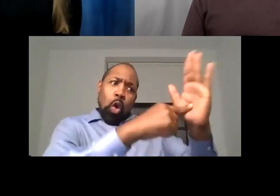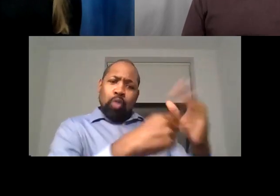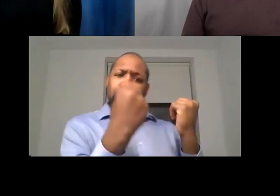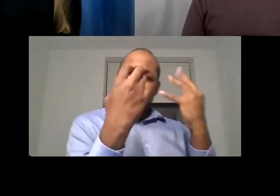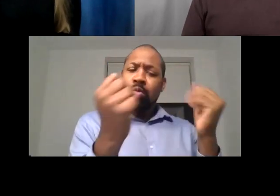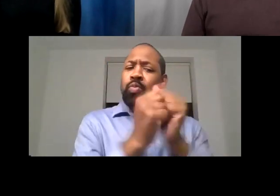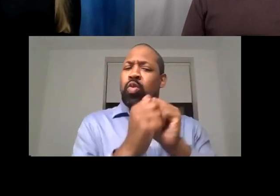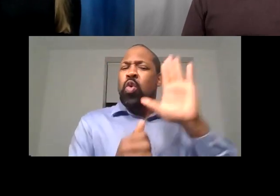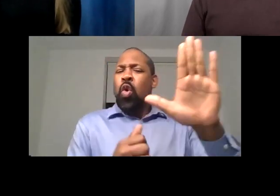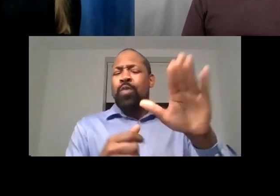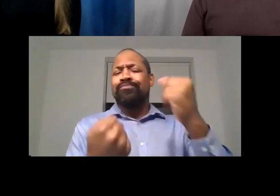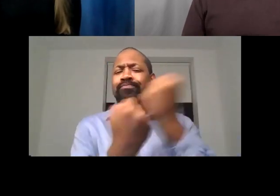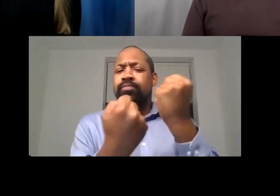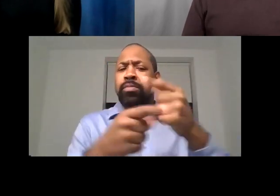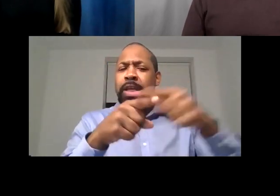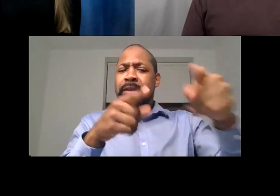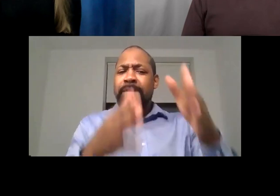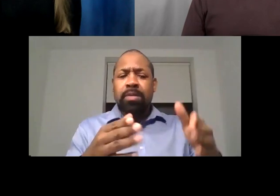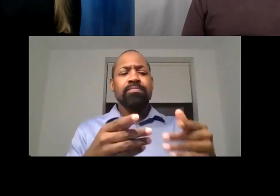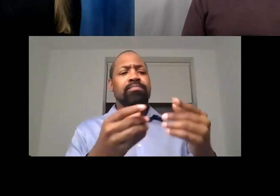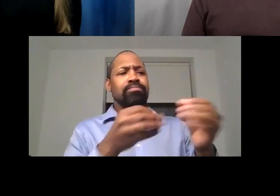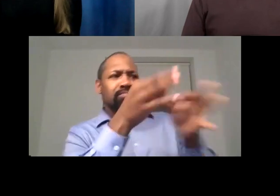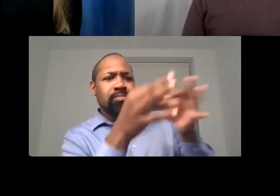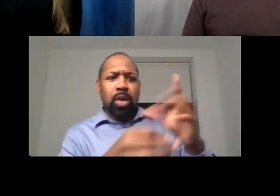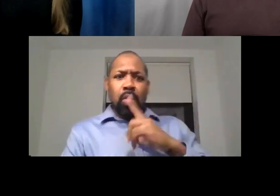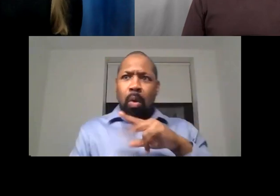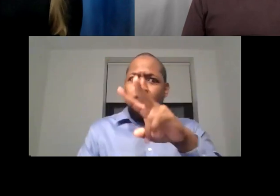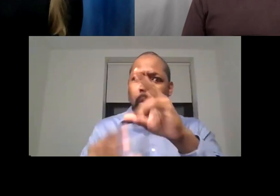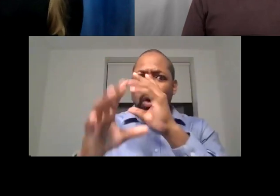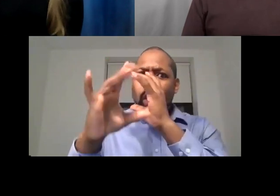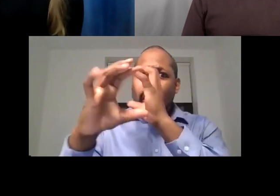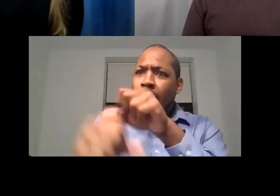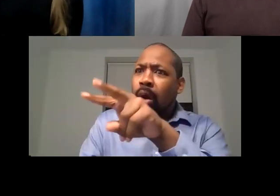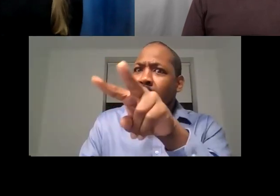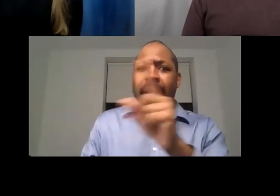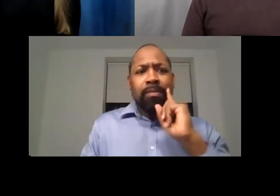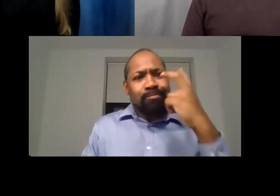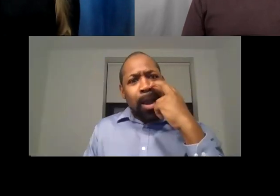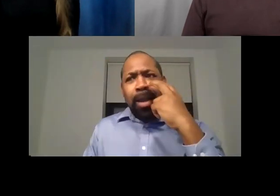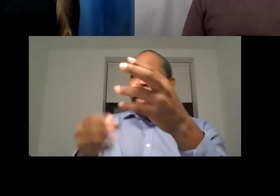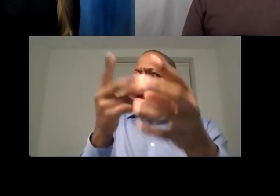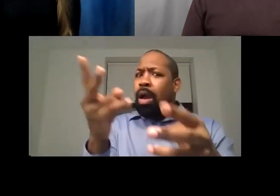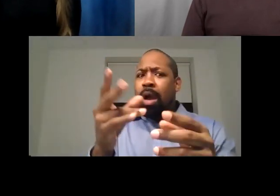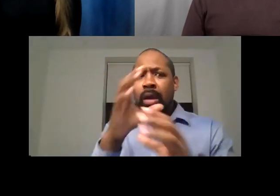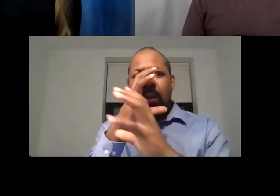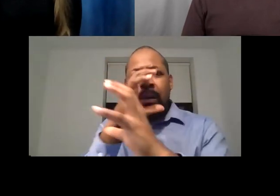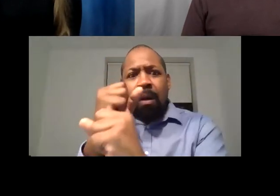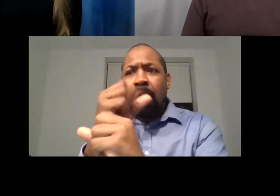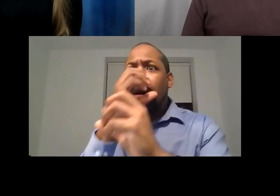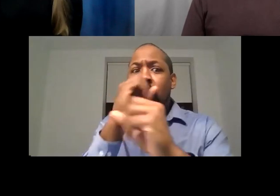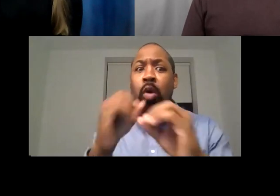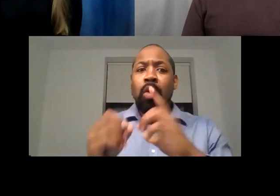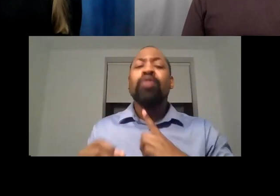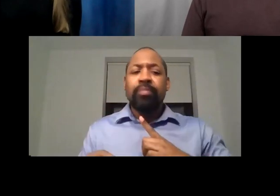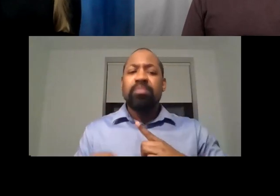explained their needs, and shown that their different specialties. And the legislature has been